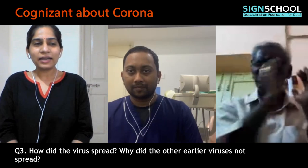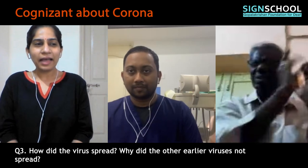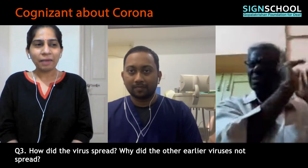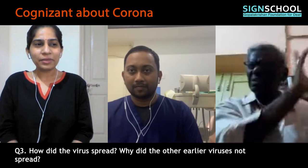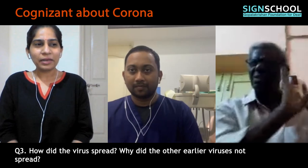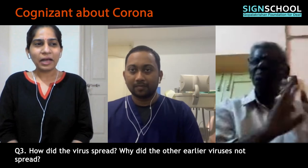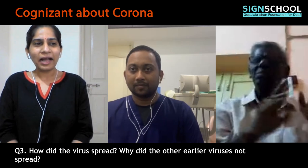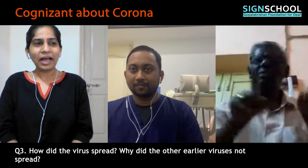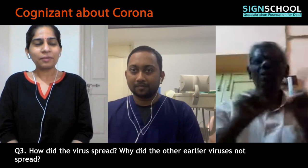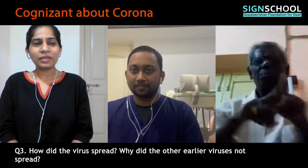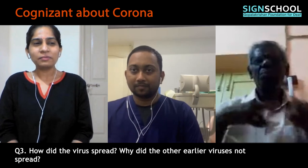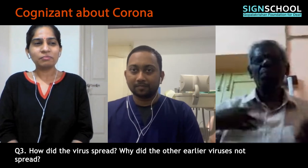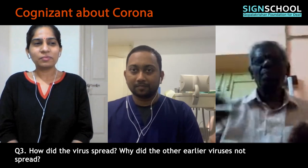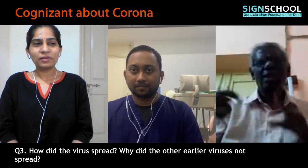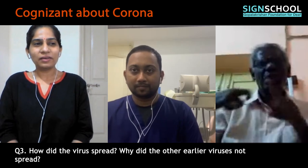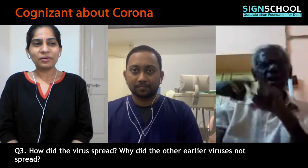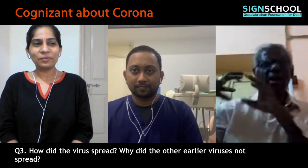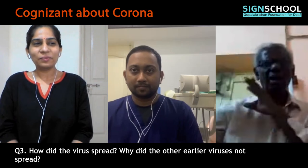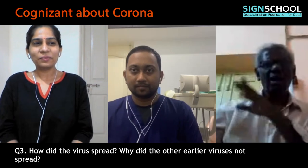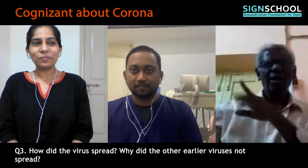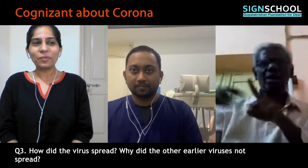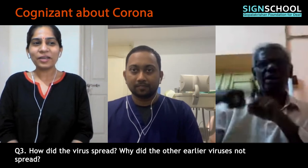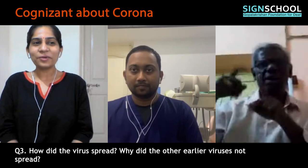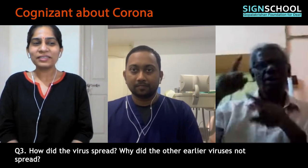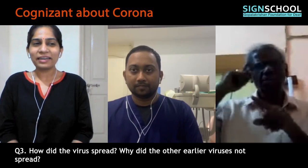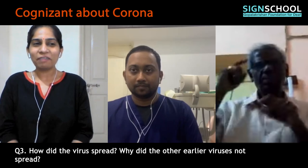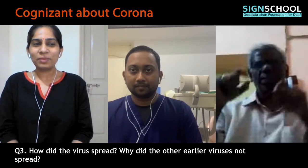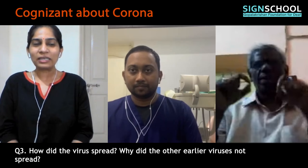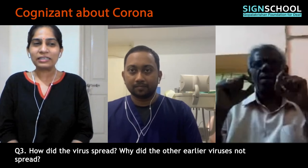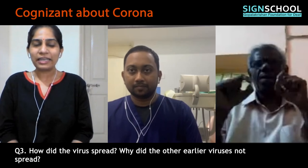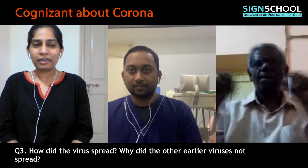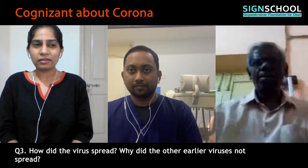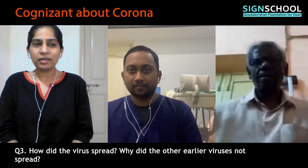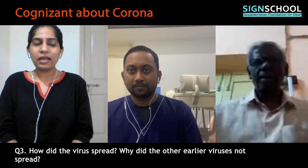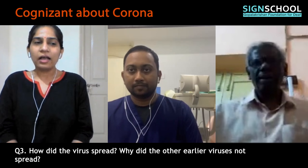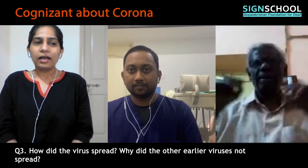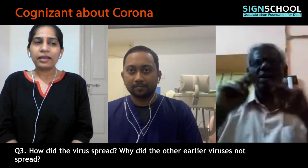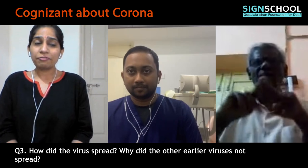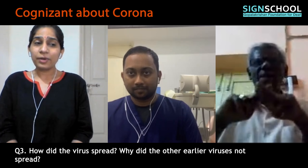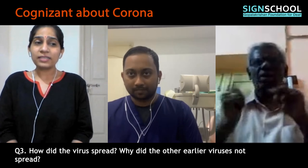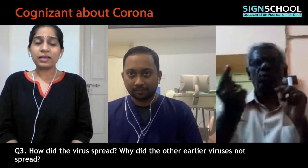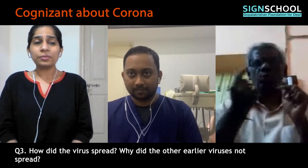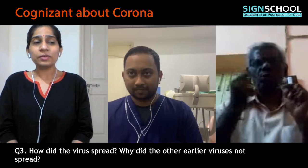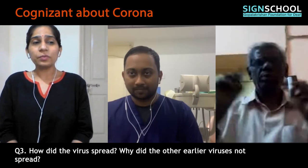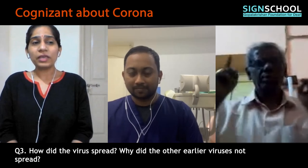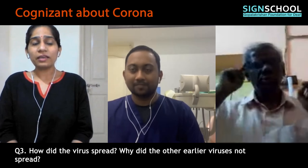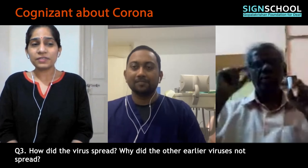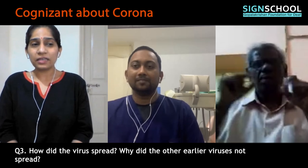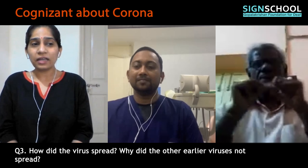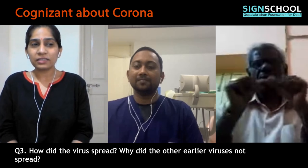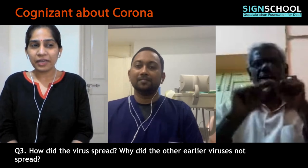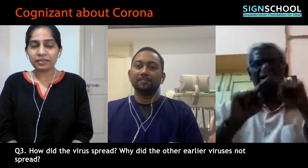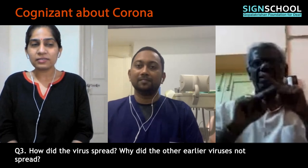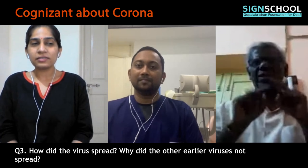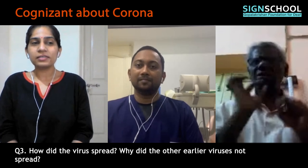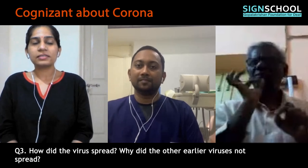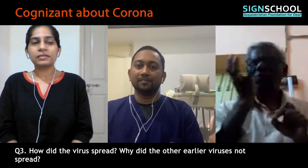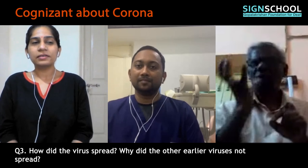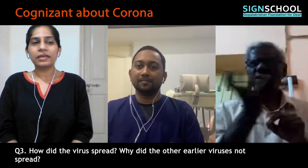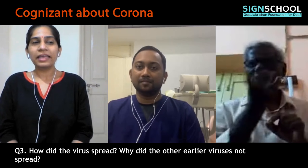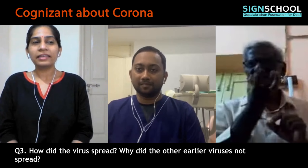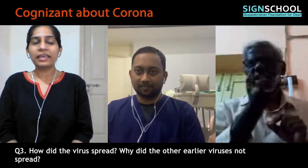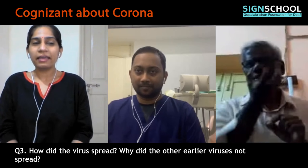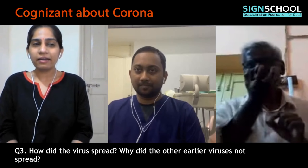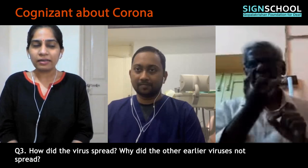How did that happen? I mean, why couldn't that have been contained? Like, for example, we have seen other